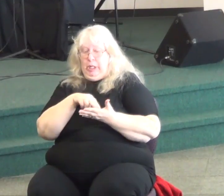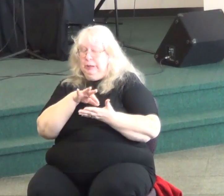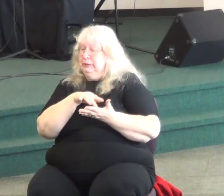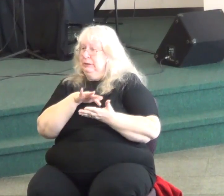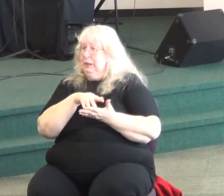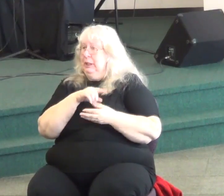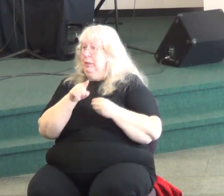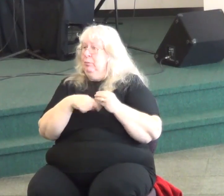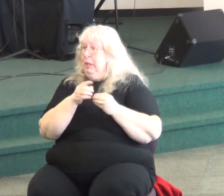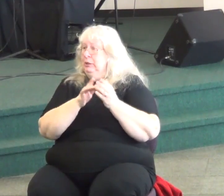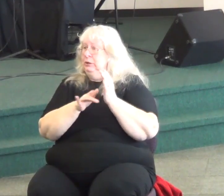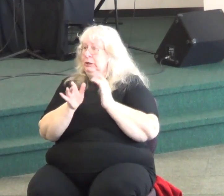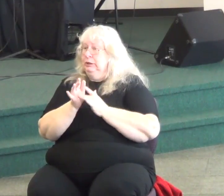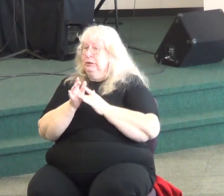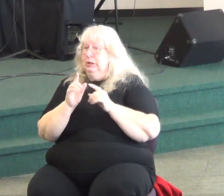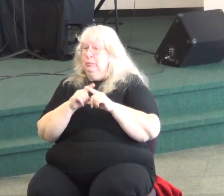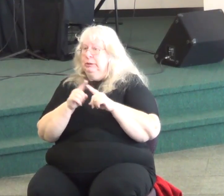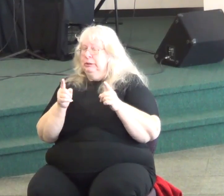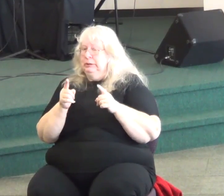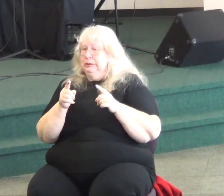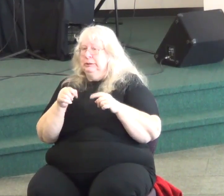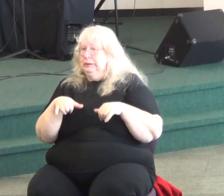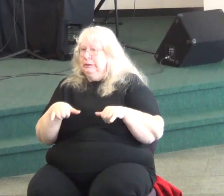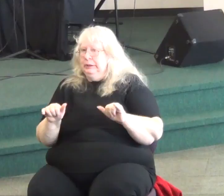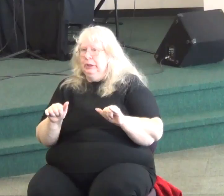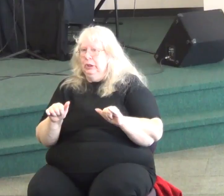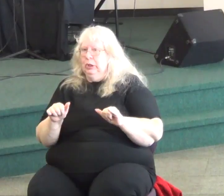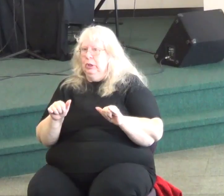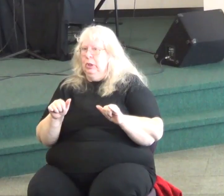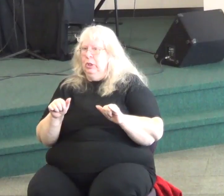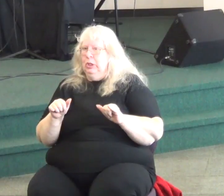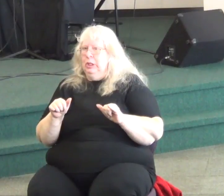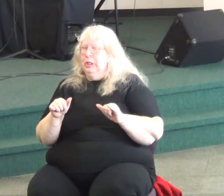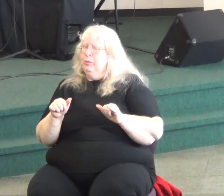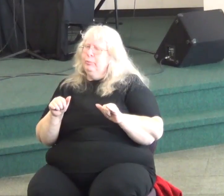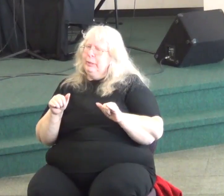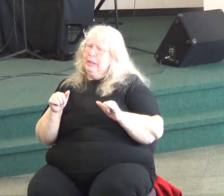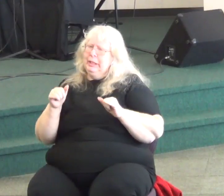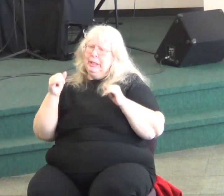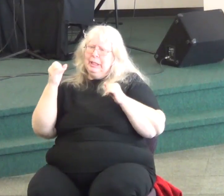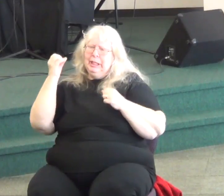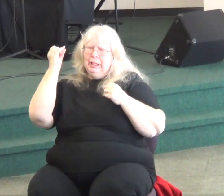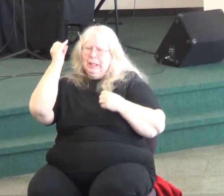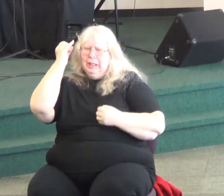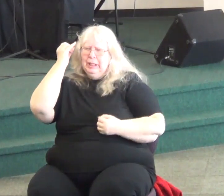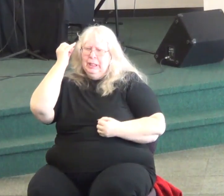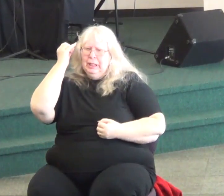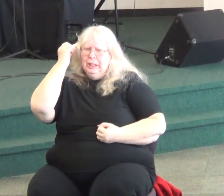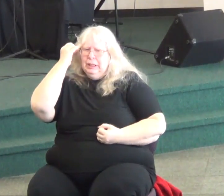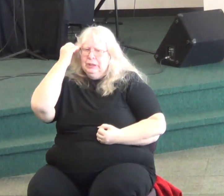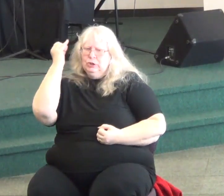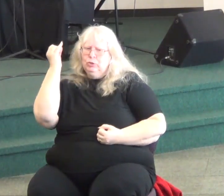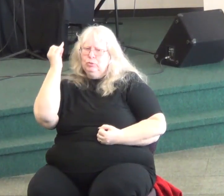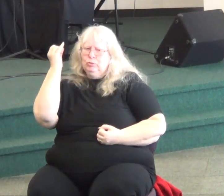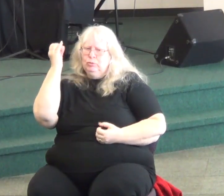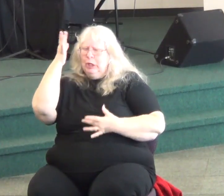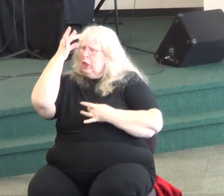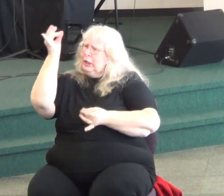Many in Jerusalem are mad and are upset. Jesus threatens our power and authority. And you know what? We get